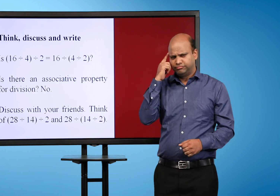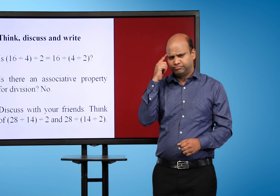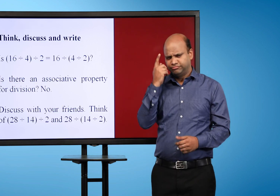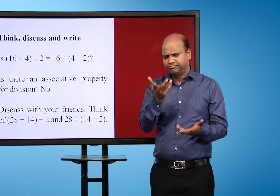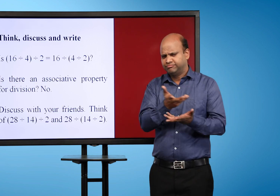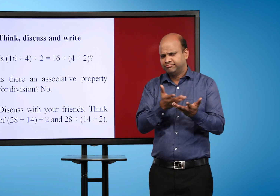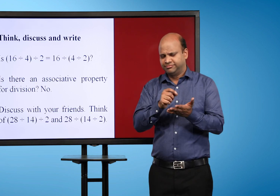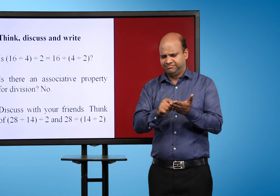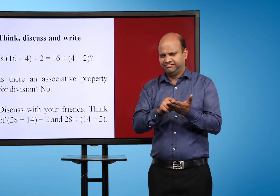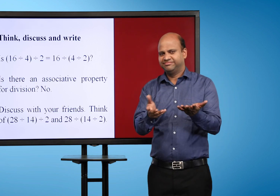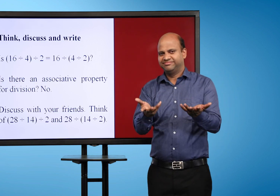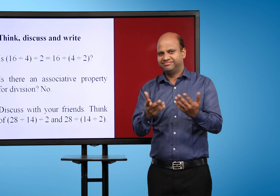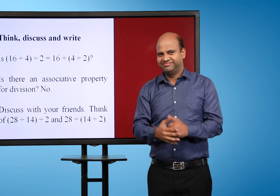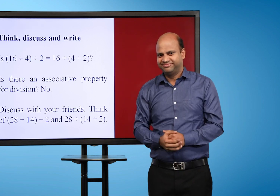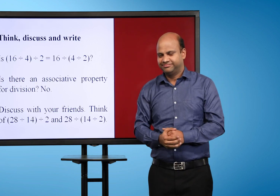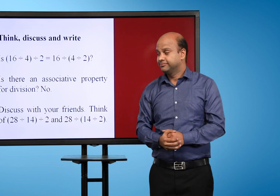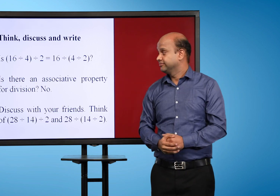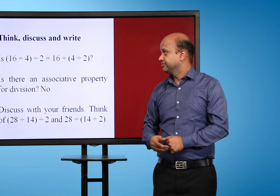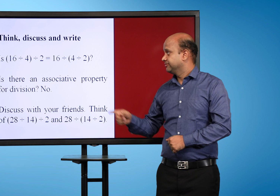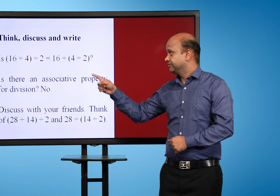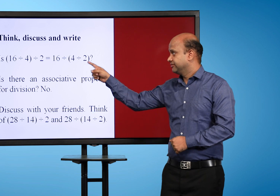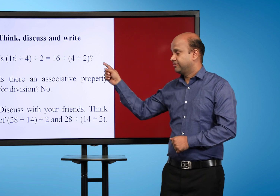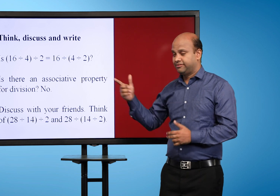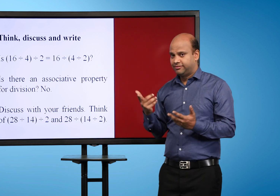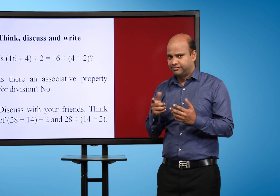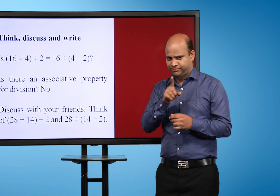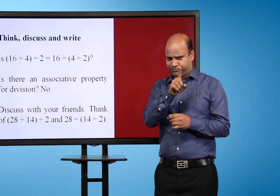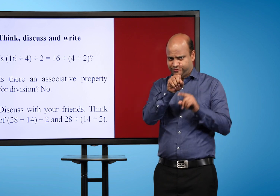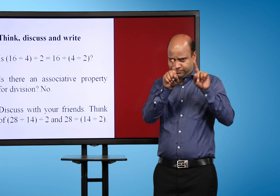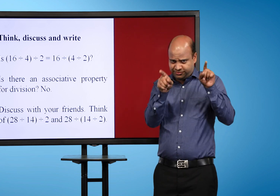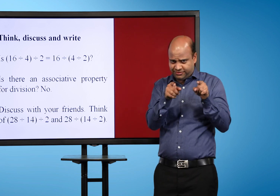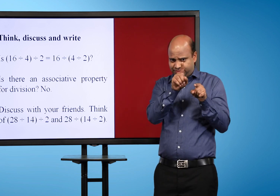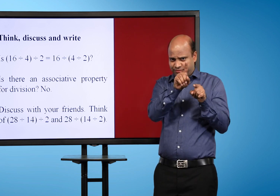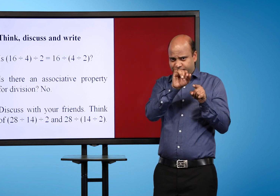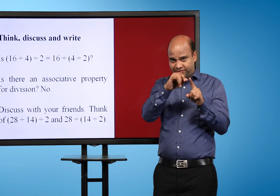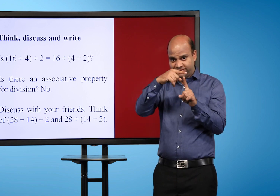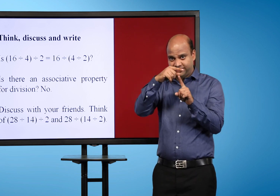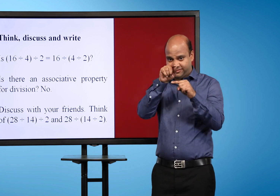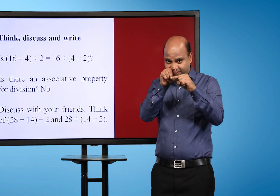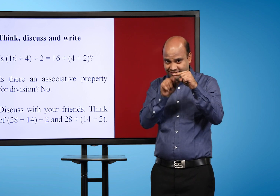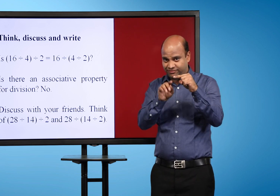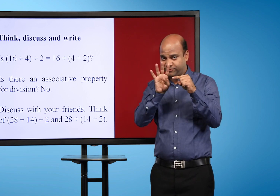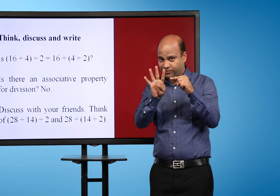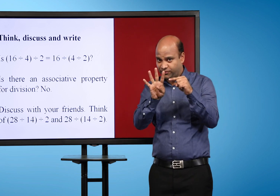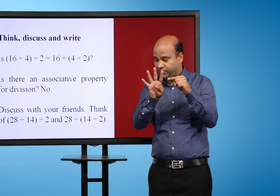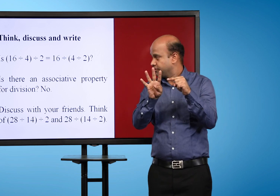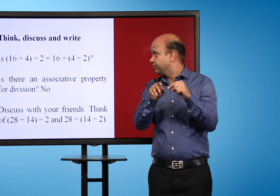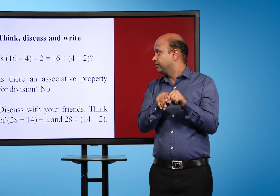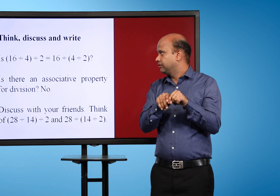Think, discuss and write. Is, in brackets, 16 divided by 4 divided